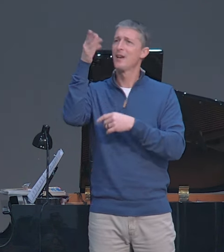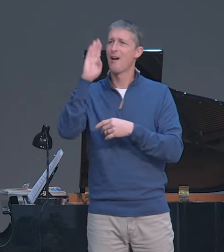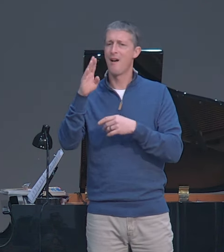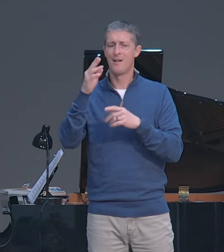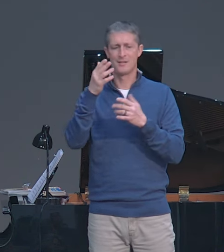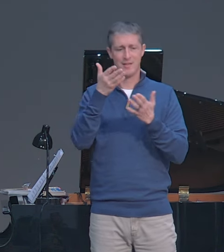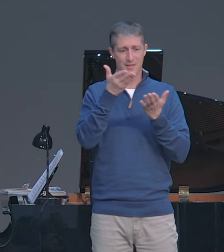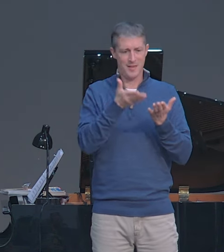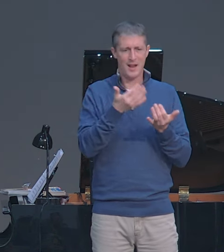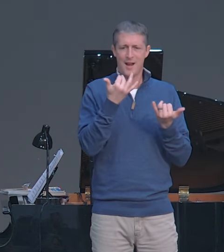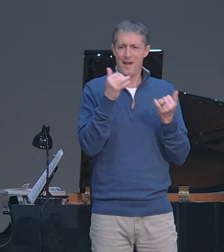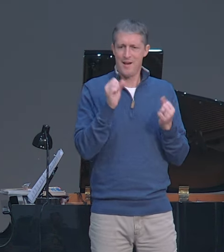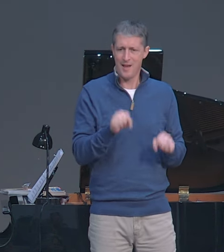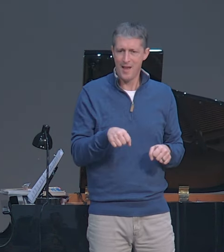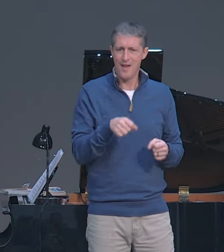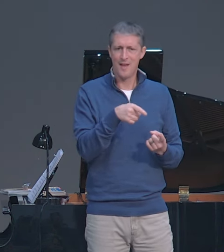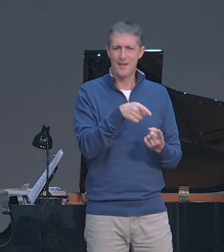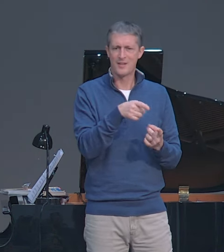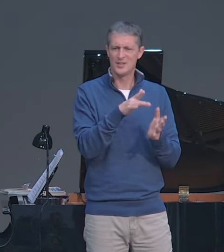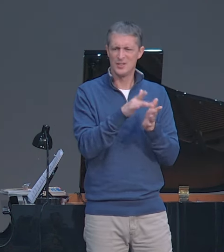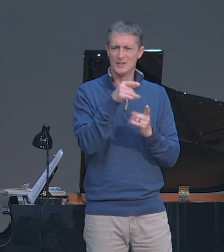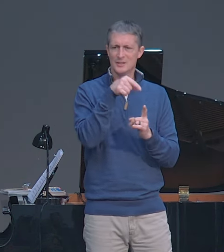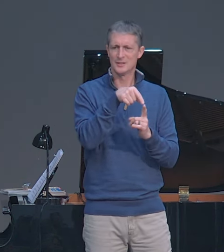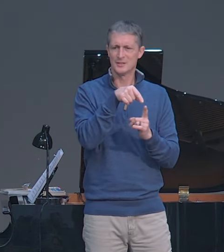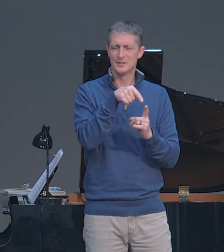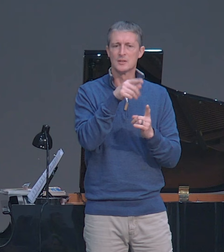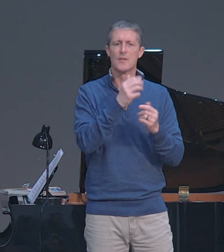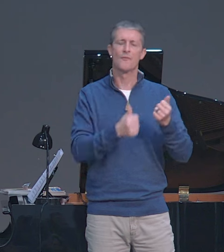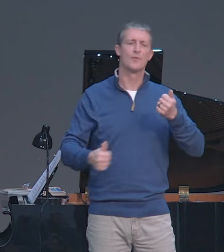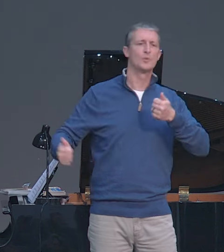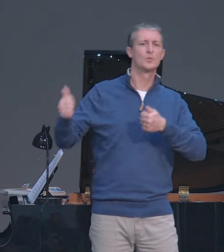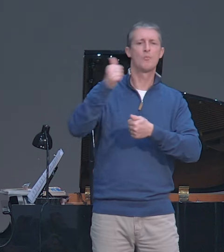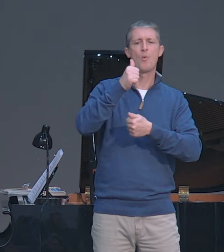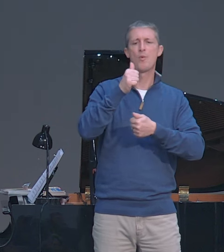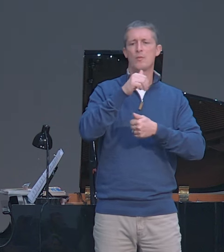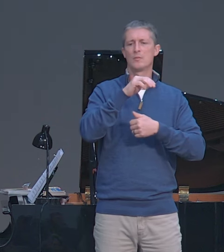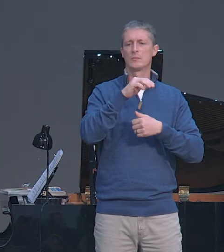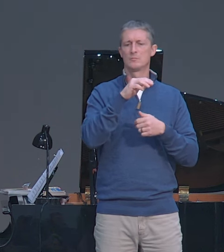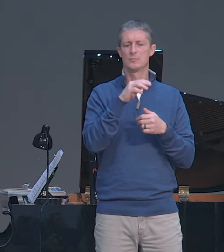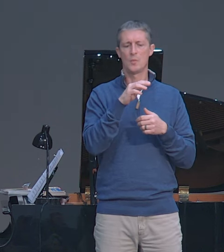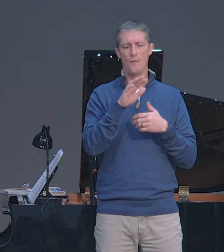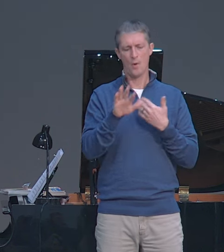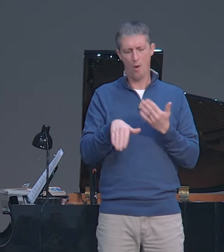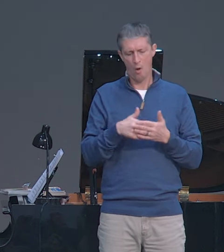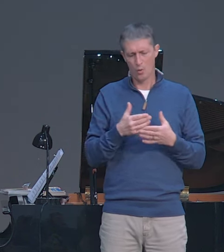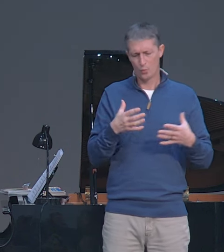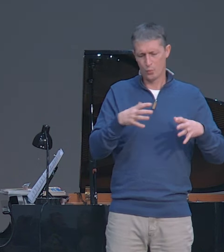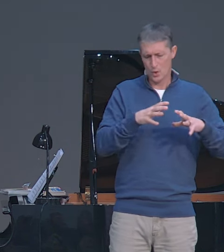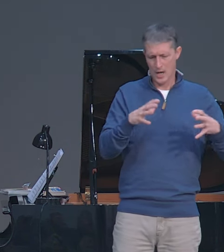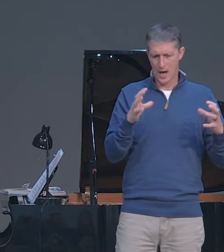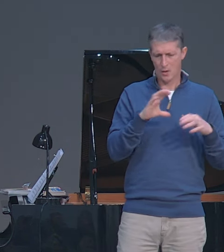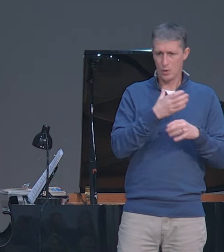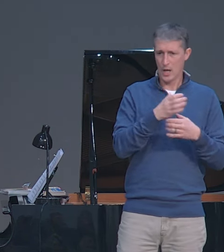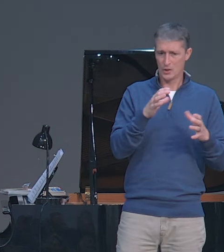firstborn of all creation. So Jesus is not simply a great man or a